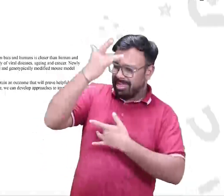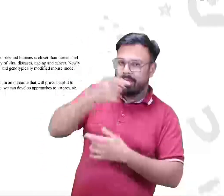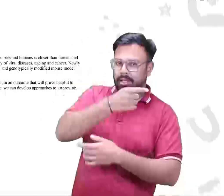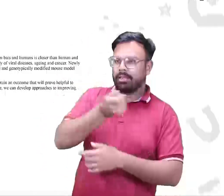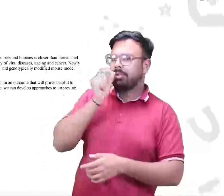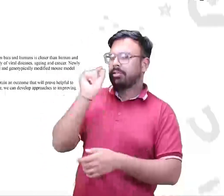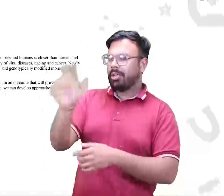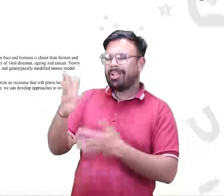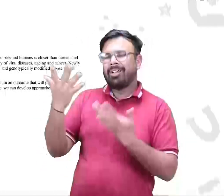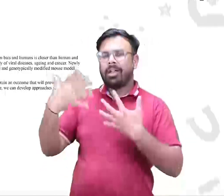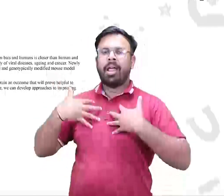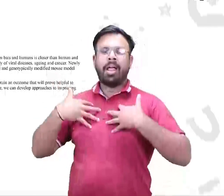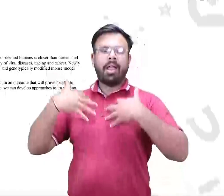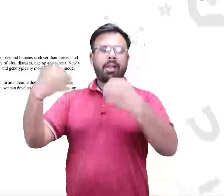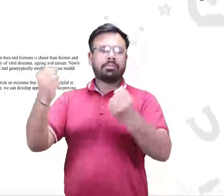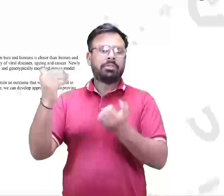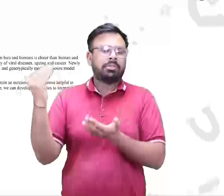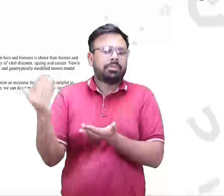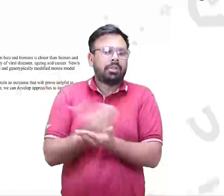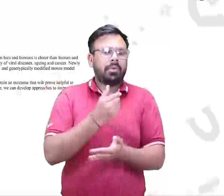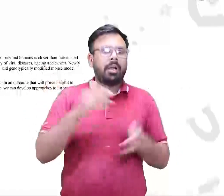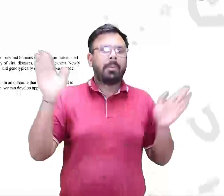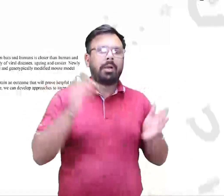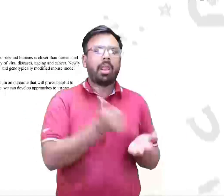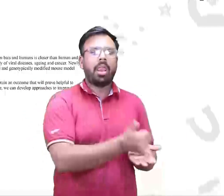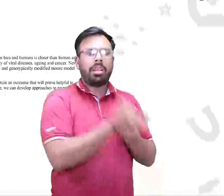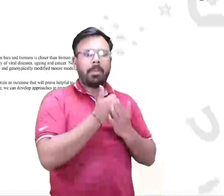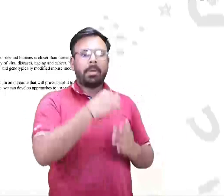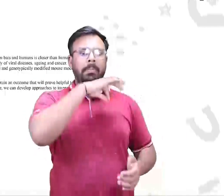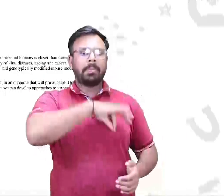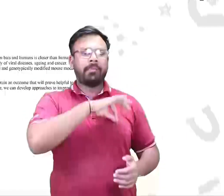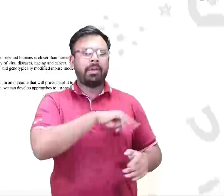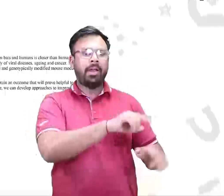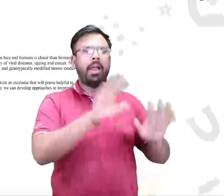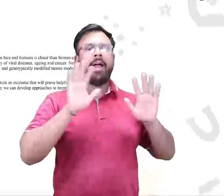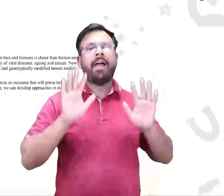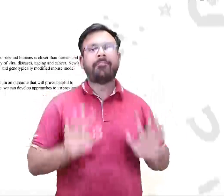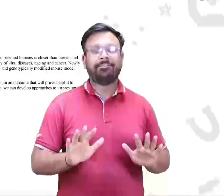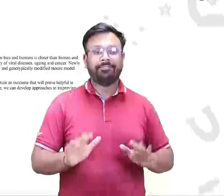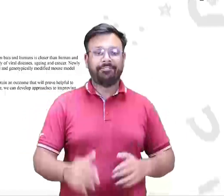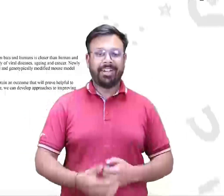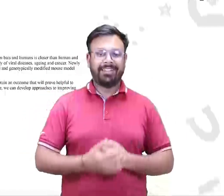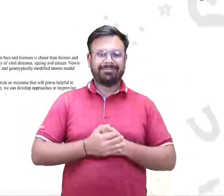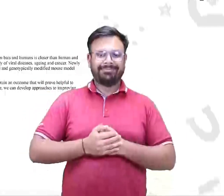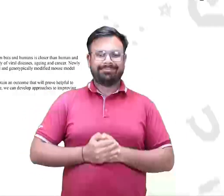to obtain an outcome that will prove helpful to humans.